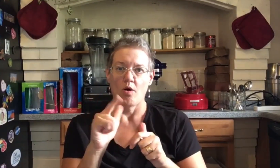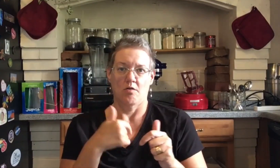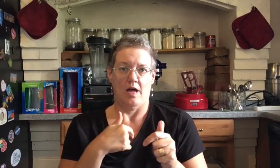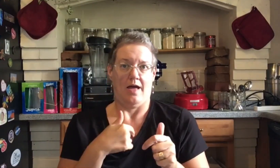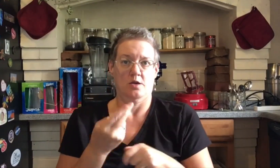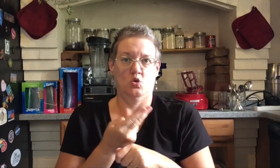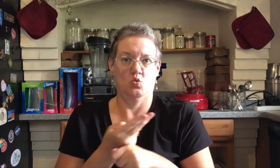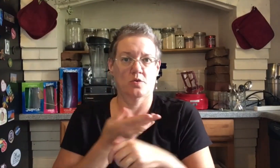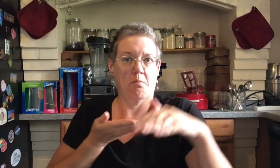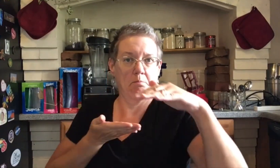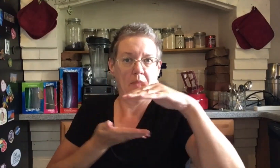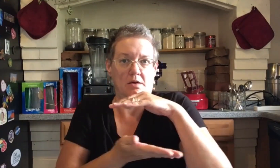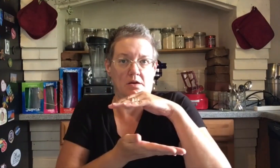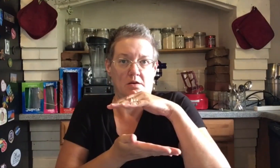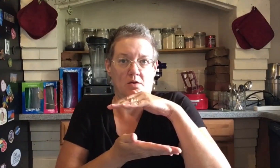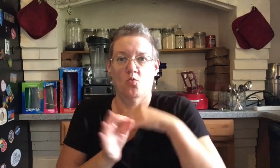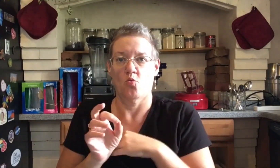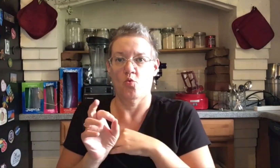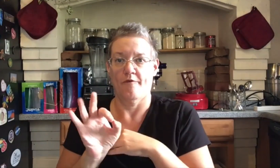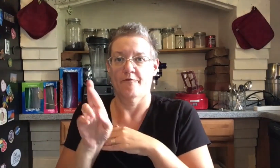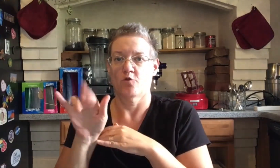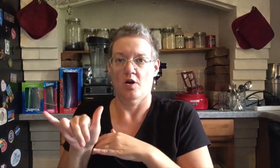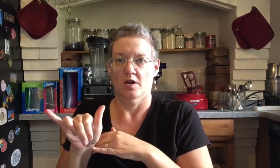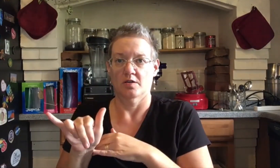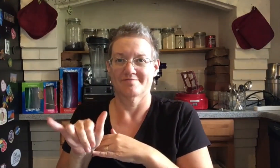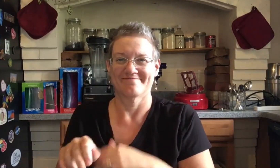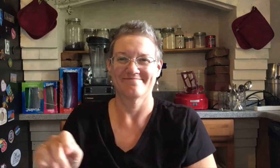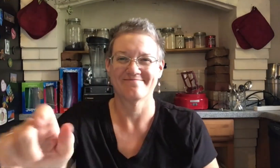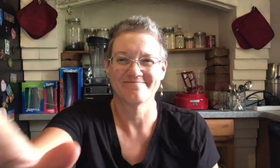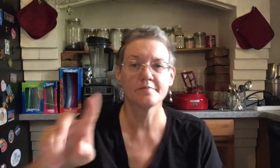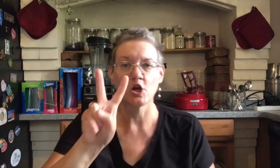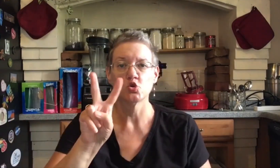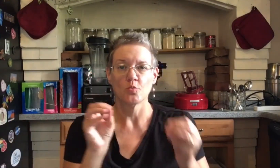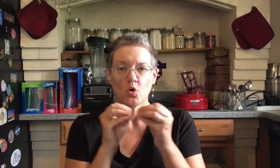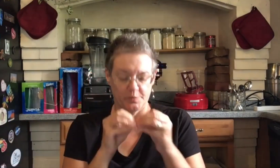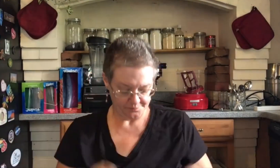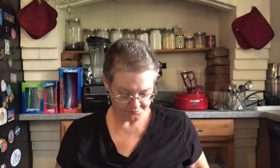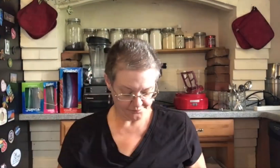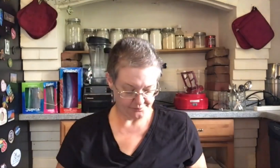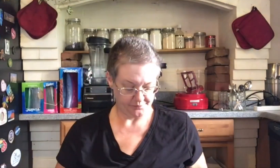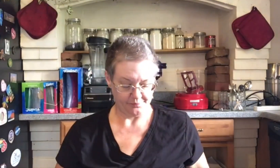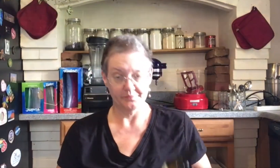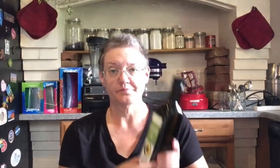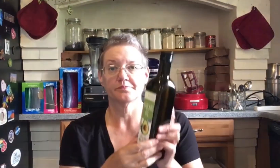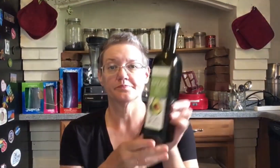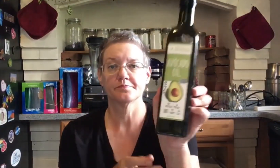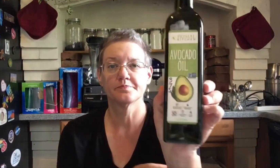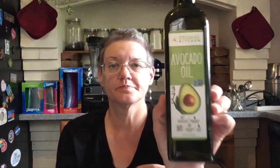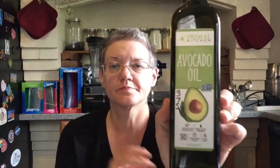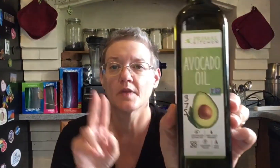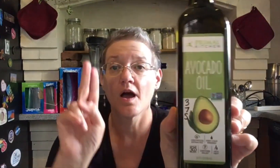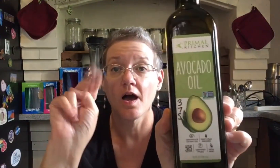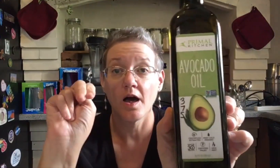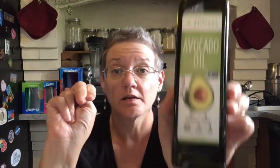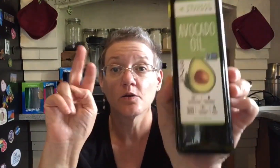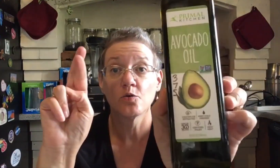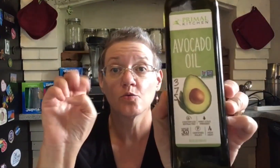That's all the oils that I would use for roasting or frying. Oops, 2 more.